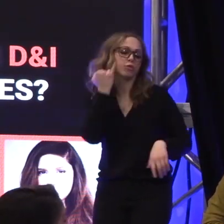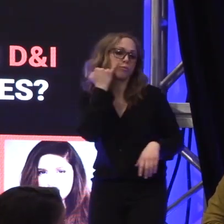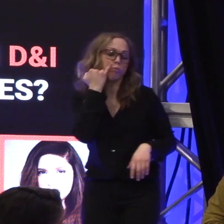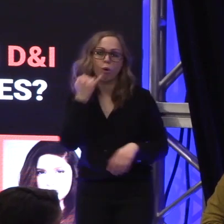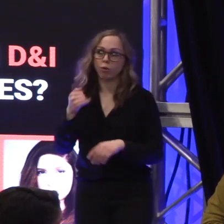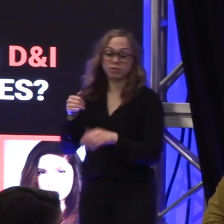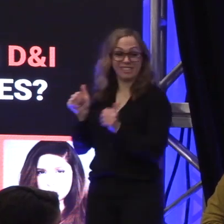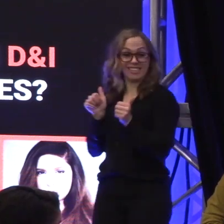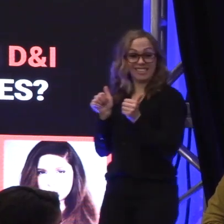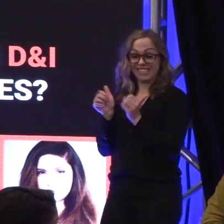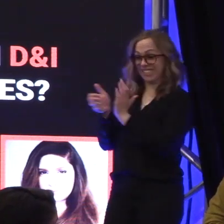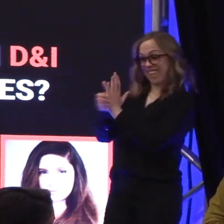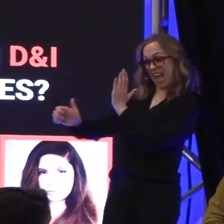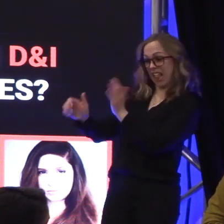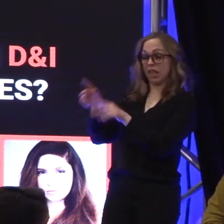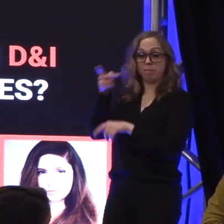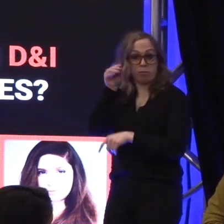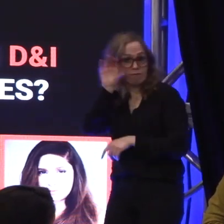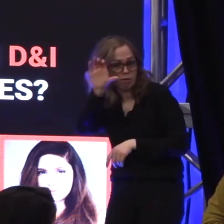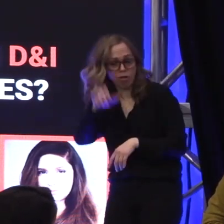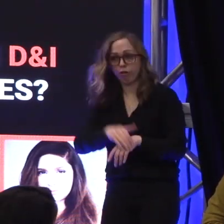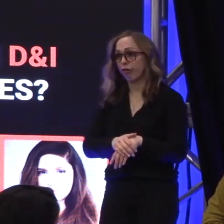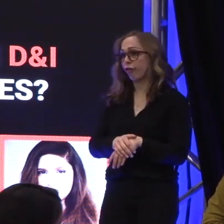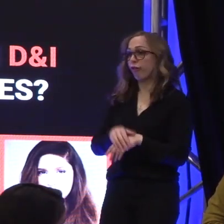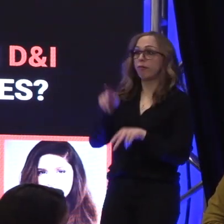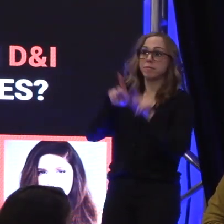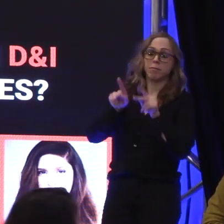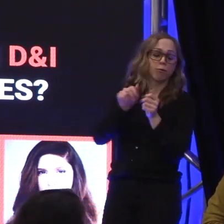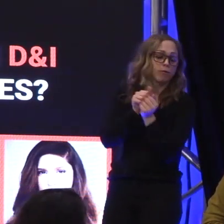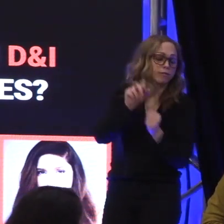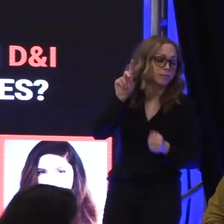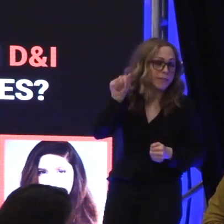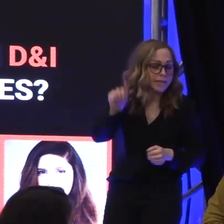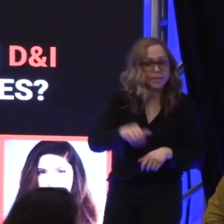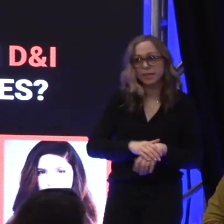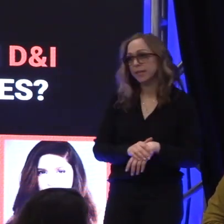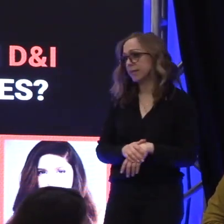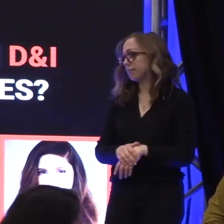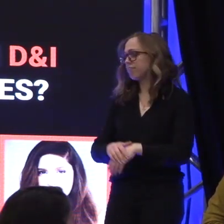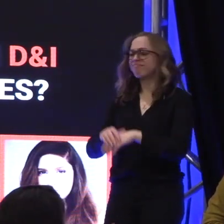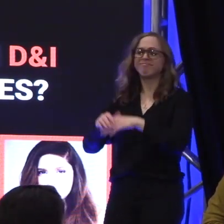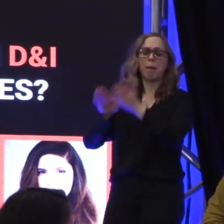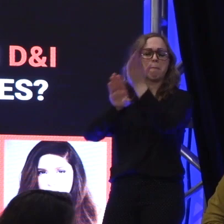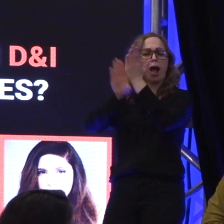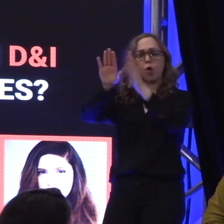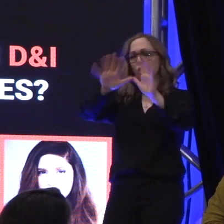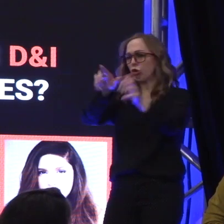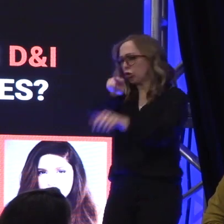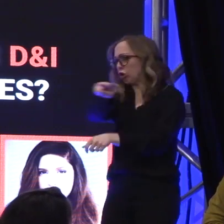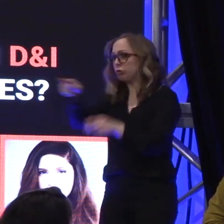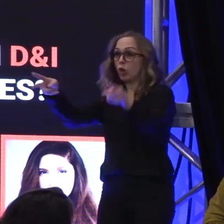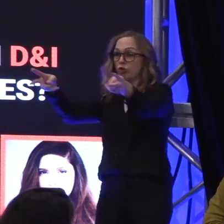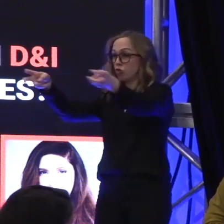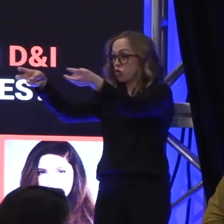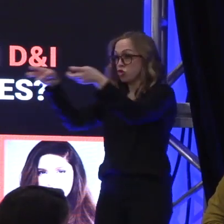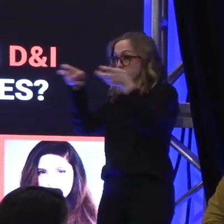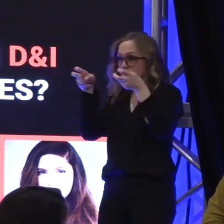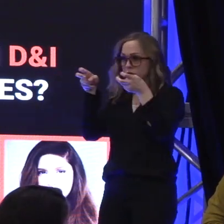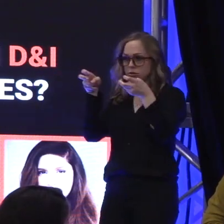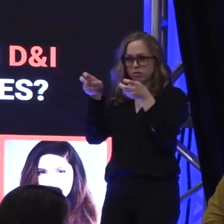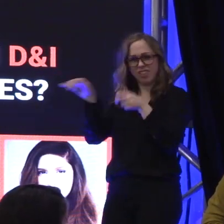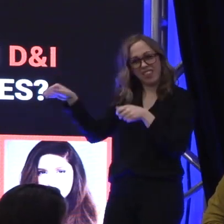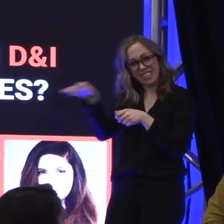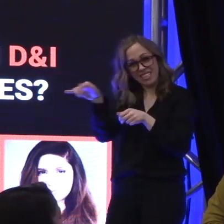recruit talented people of color, people with disabilities, people from any number of minority communities, those same people are